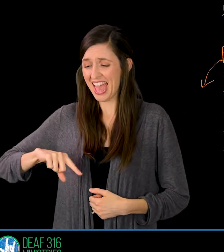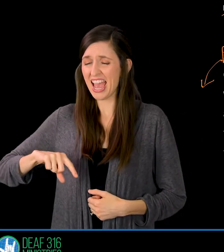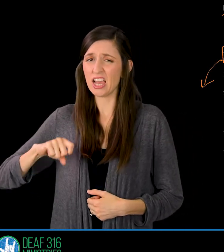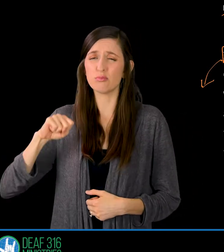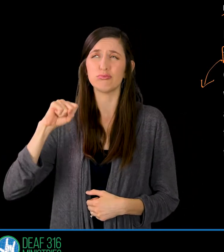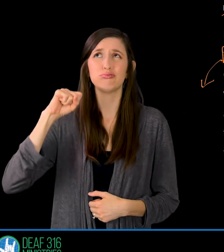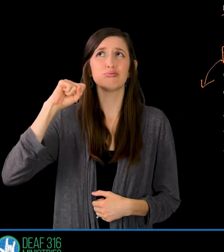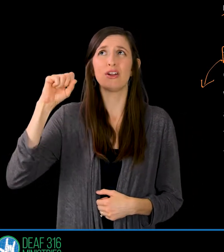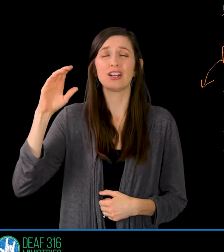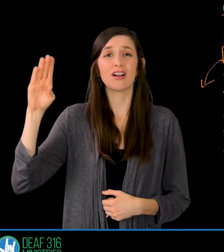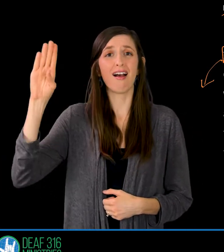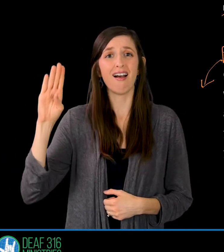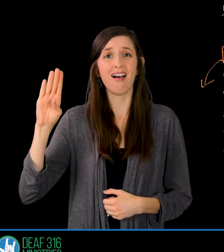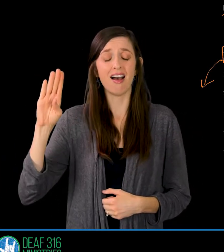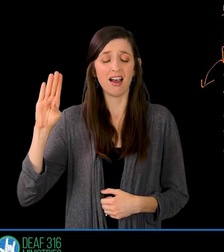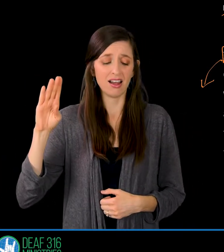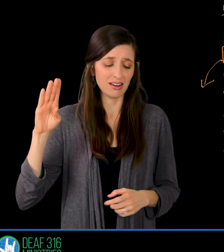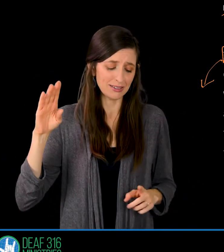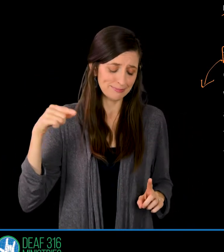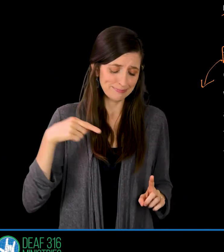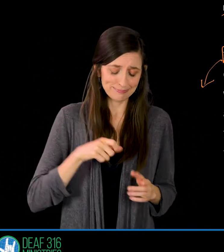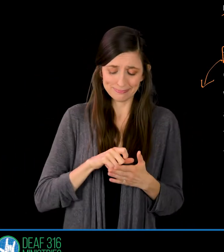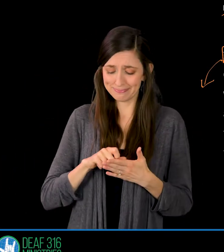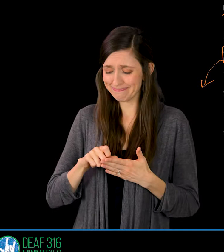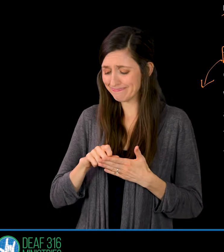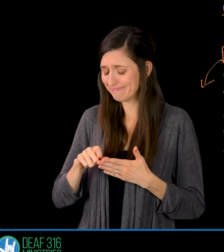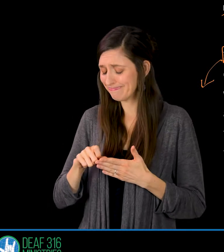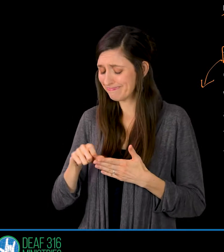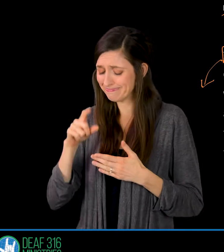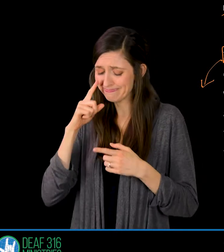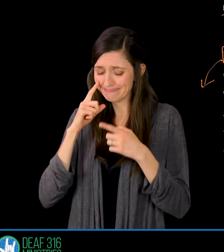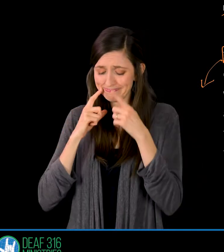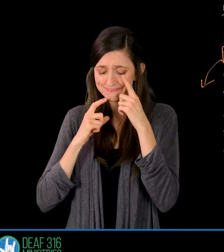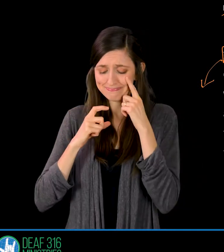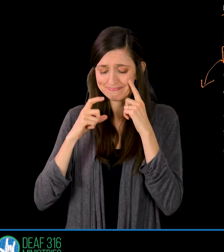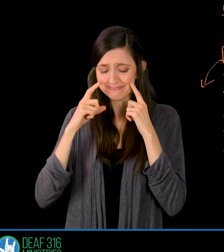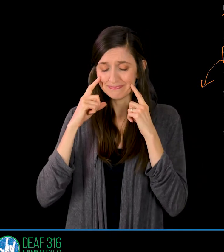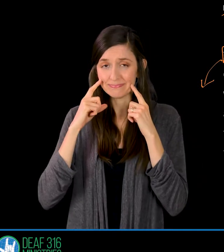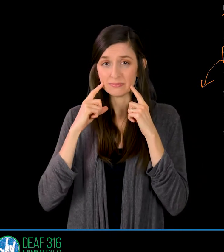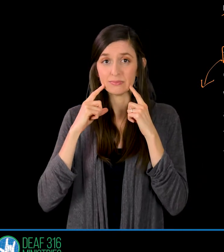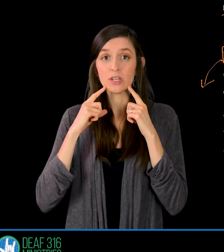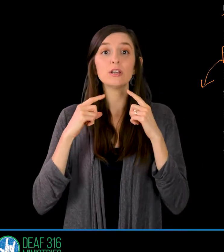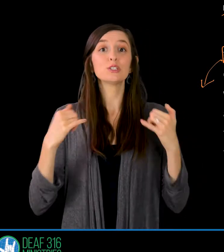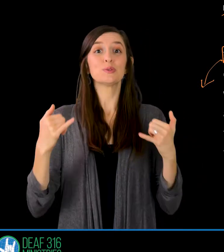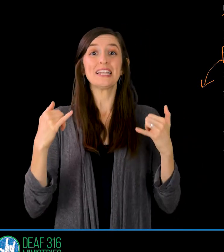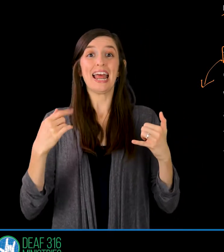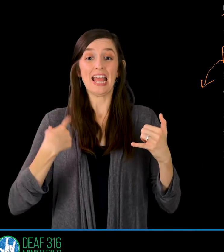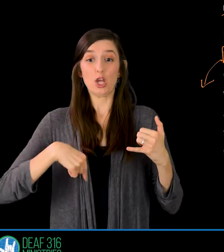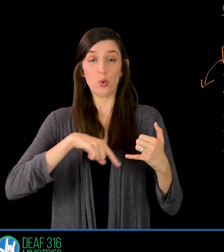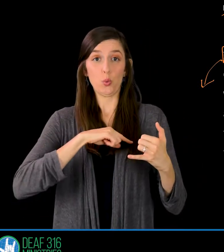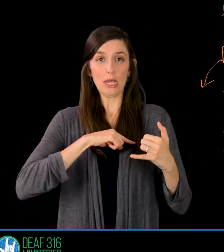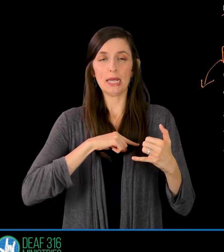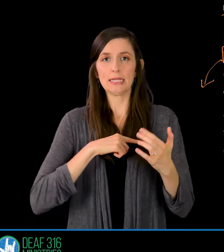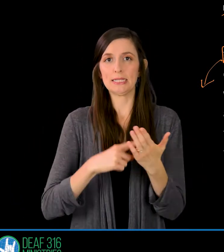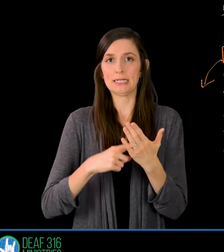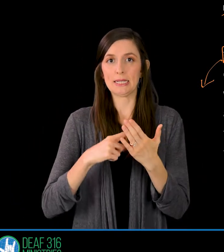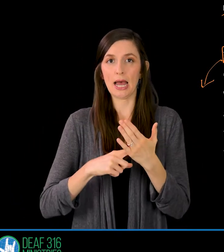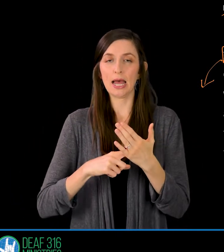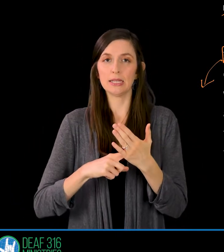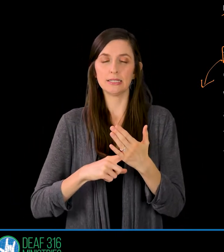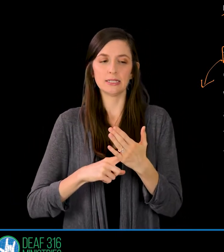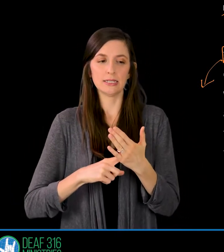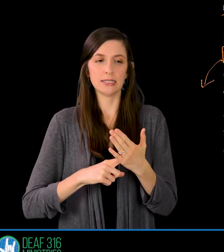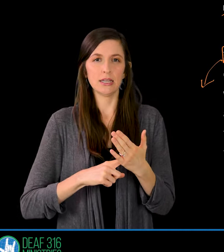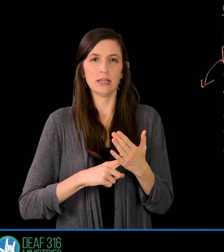and so he's weeping as he writes this these hard things and so today we